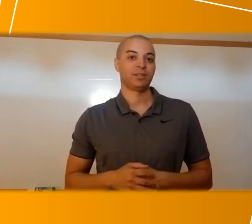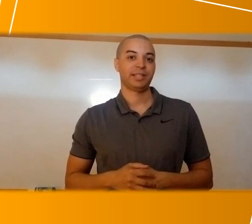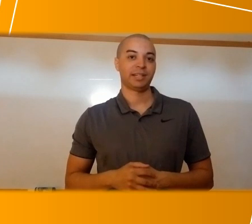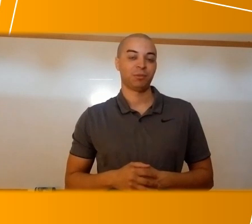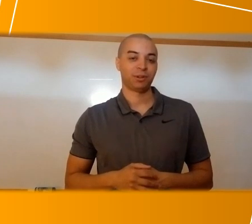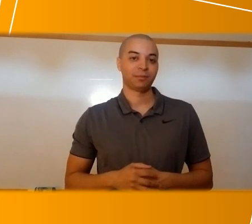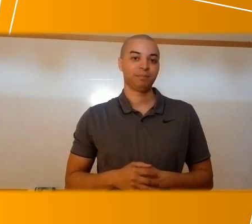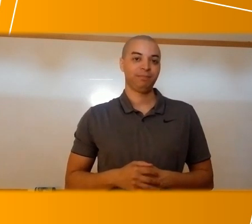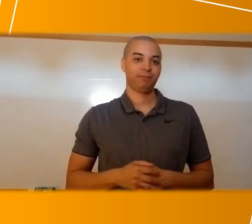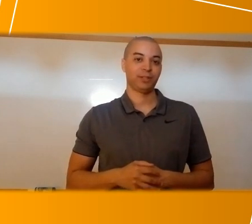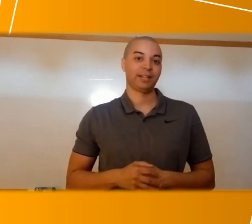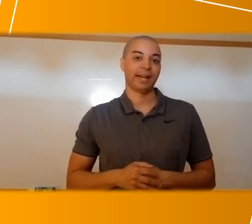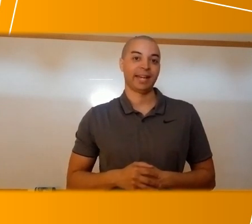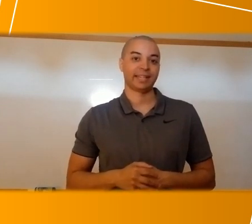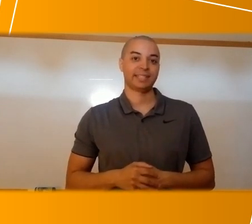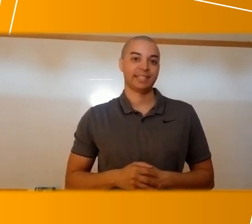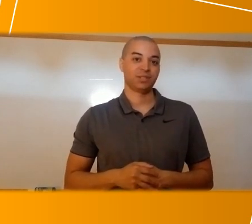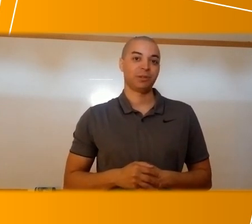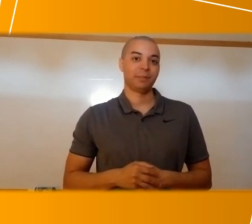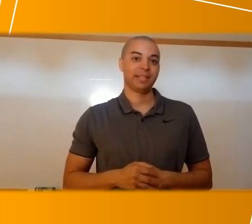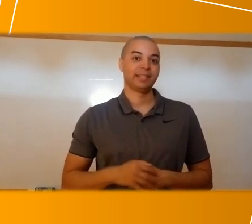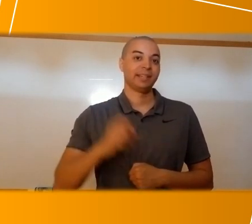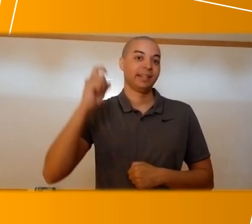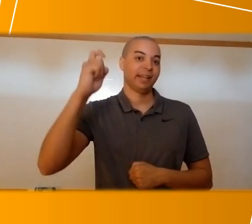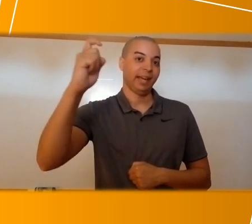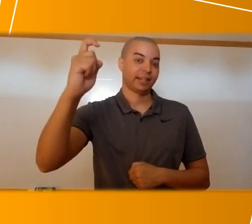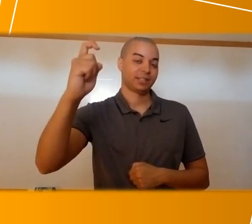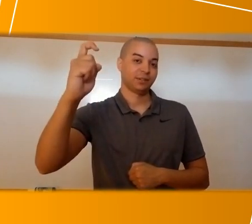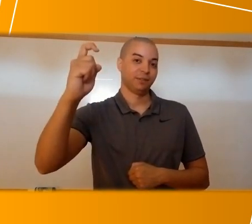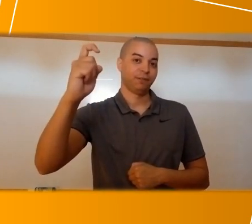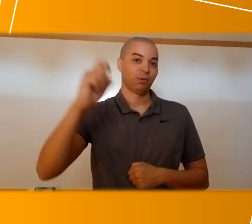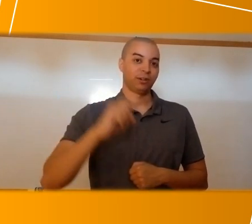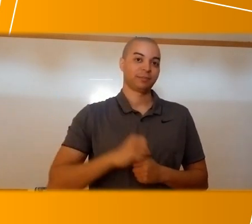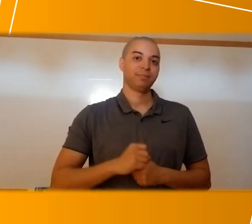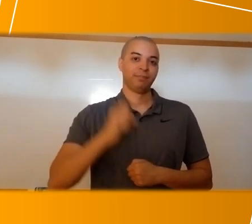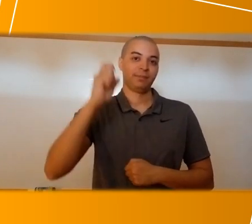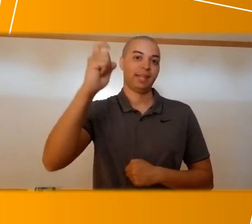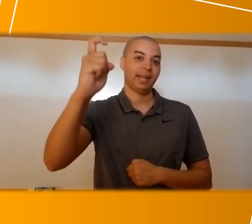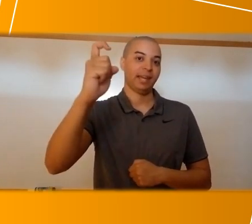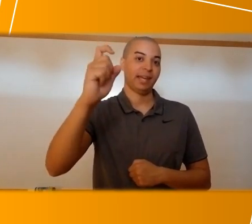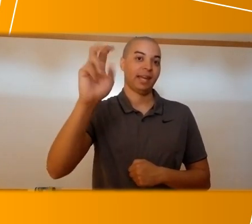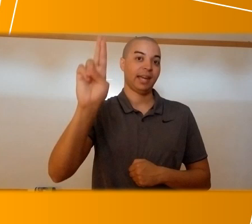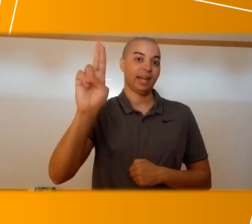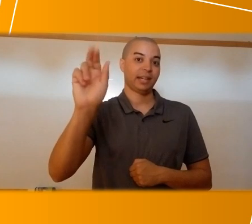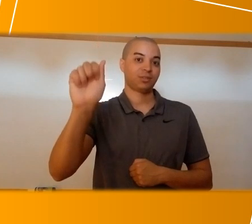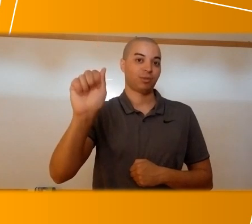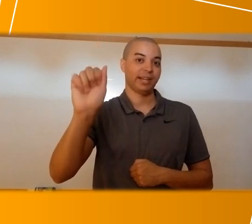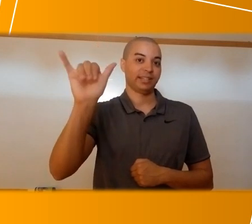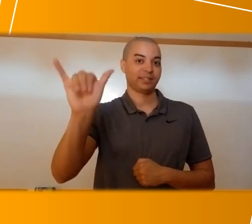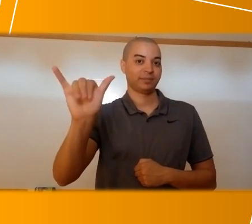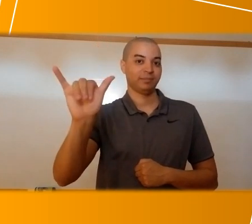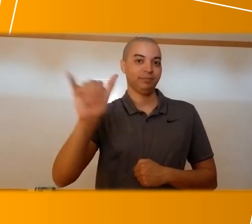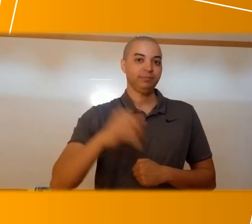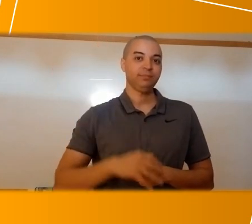Our second word for letter X is going to be X for